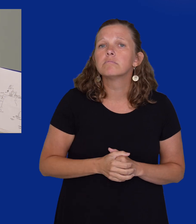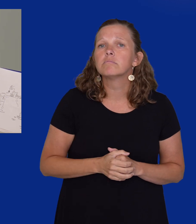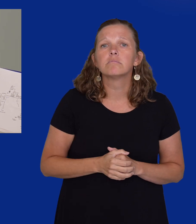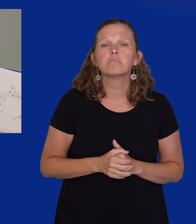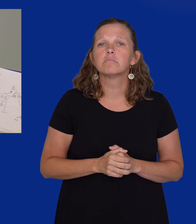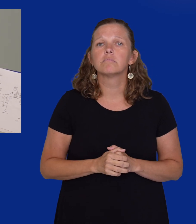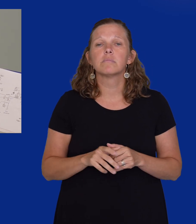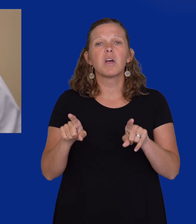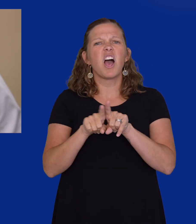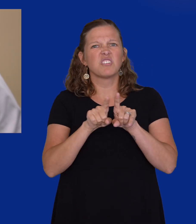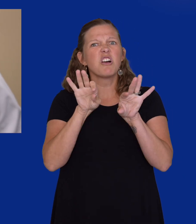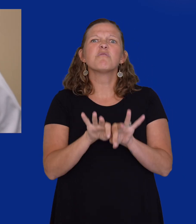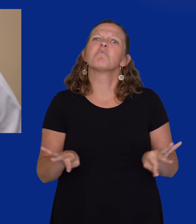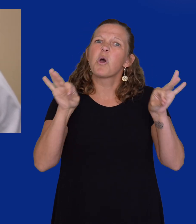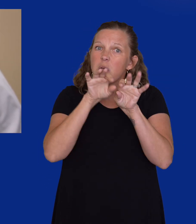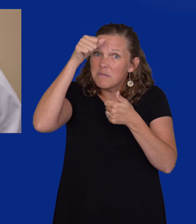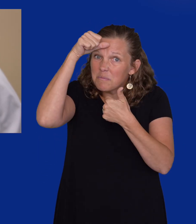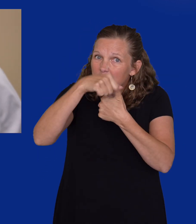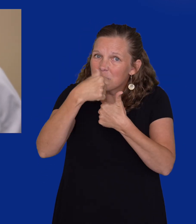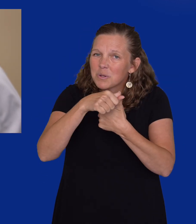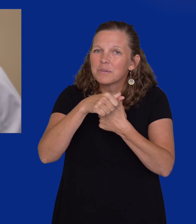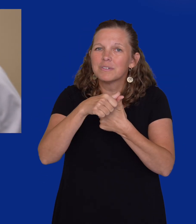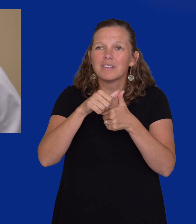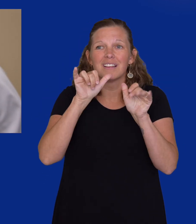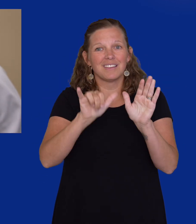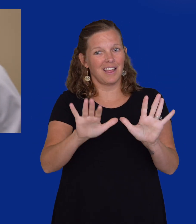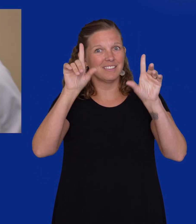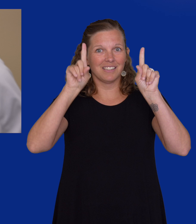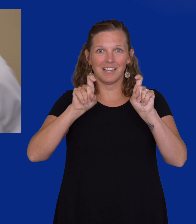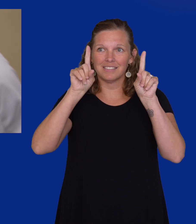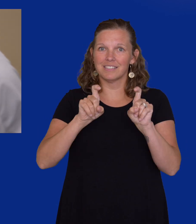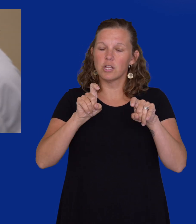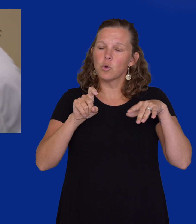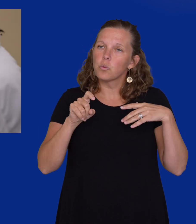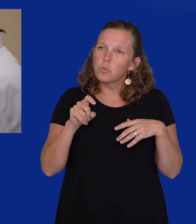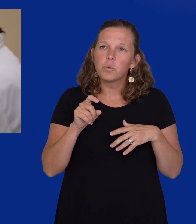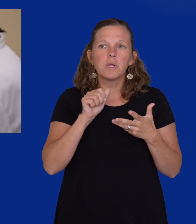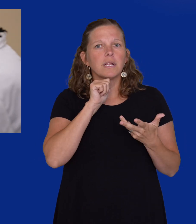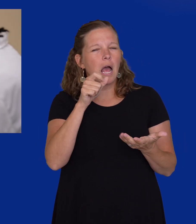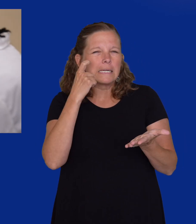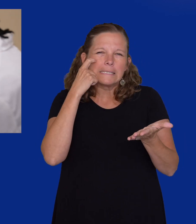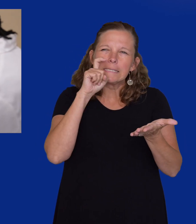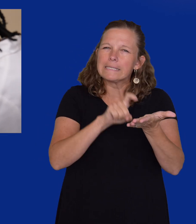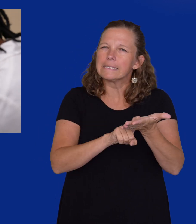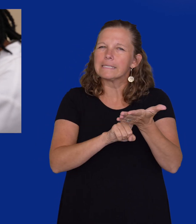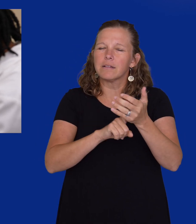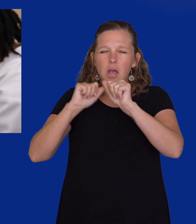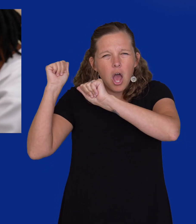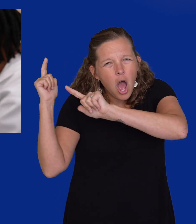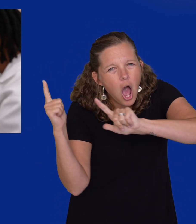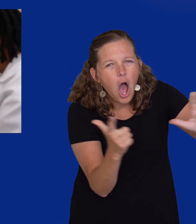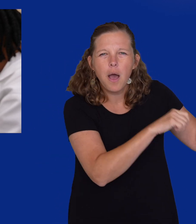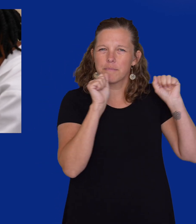It is also important to keep in mind that this test doesn't detect all possible genetic changes.